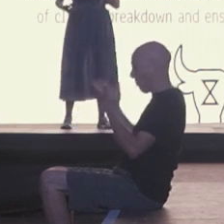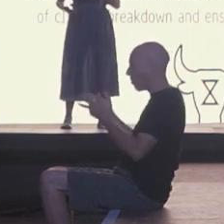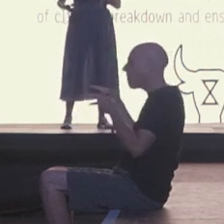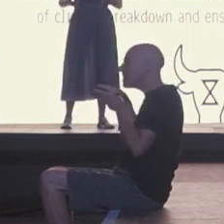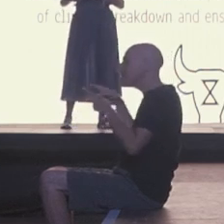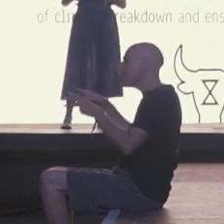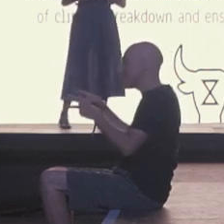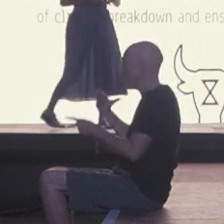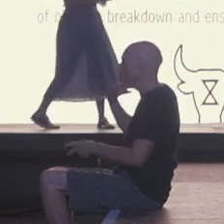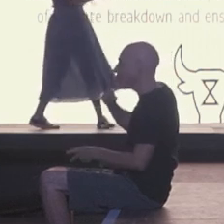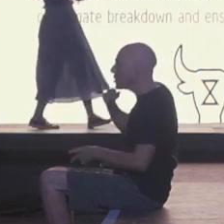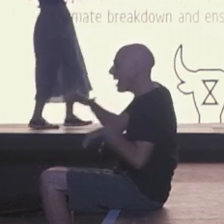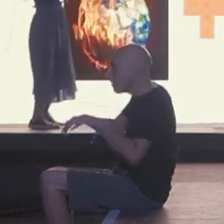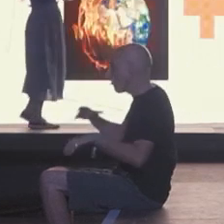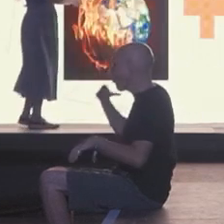planet around.